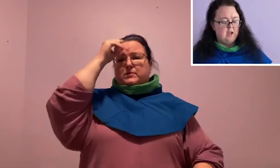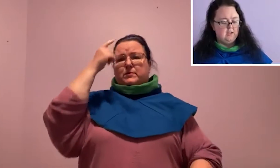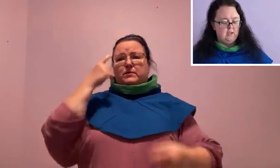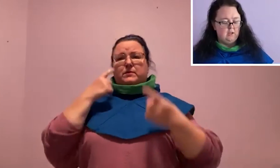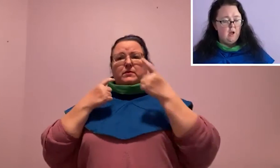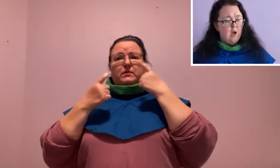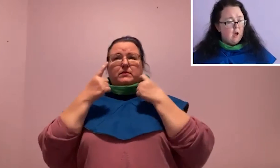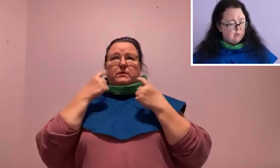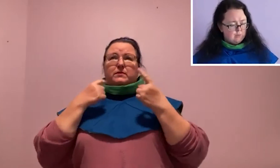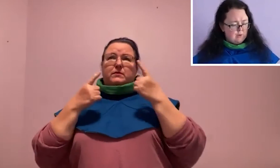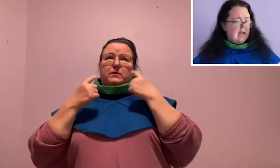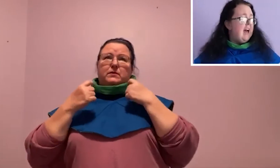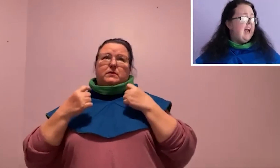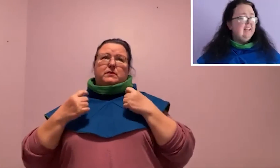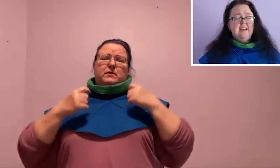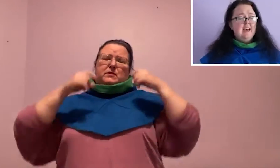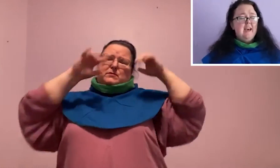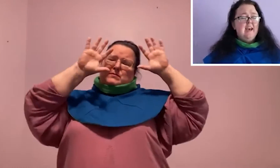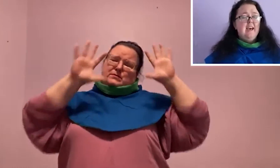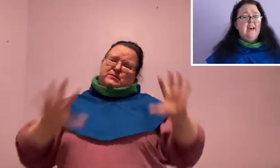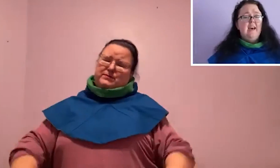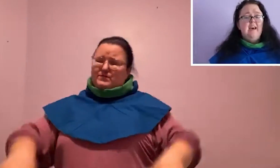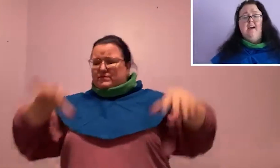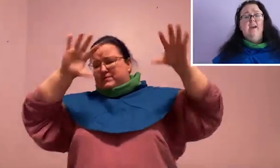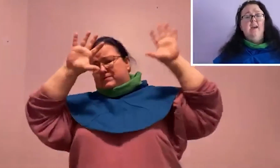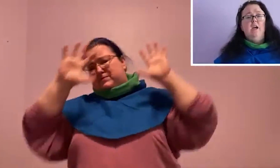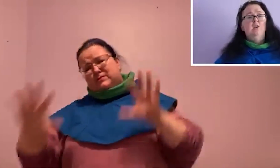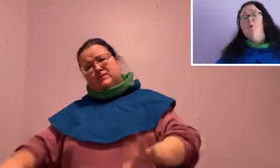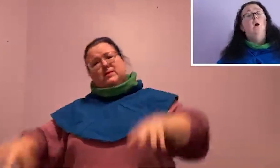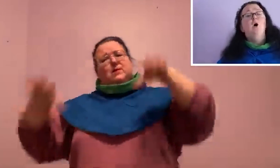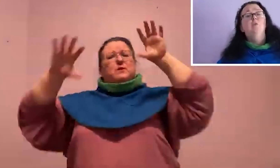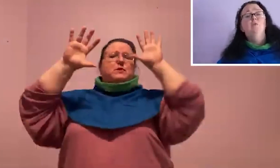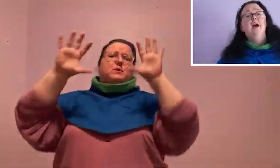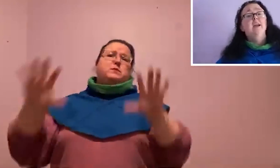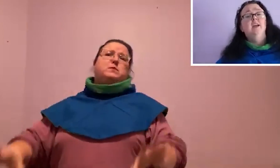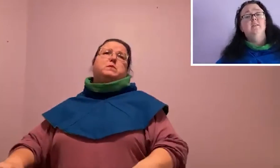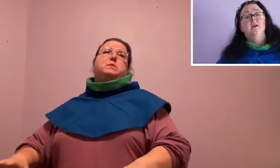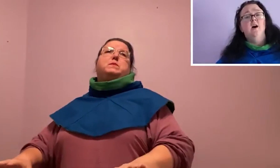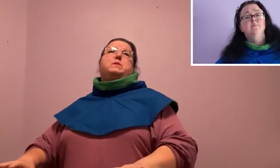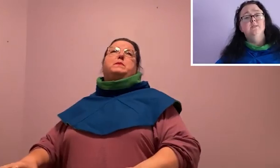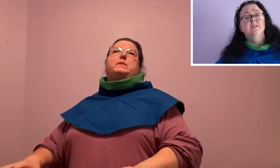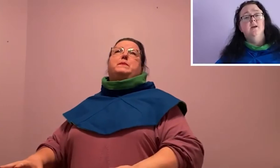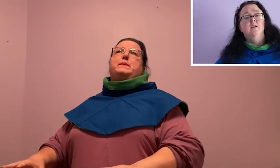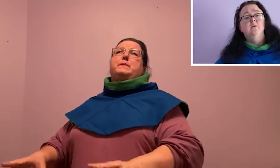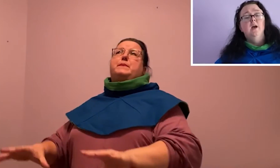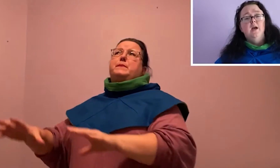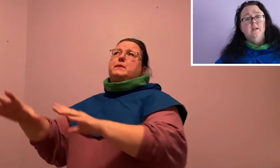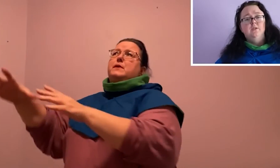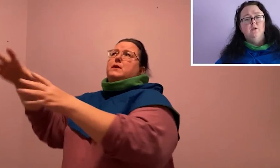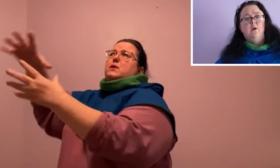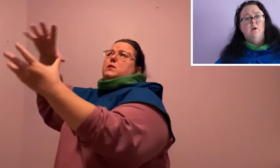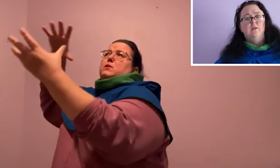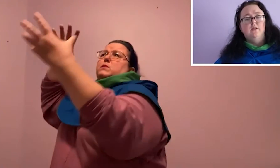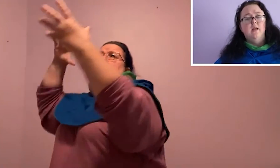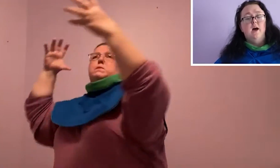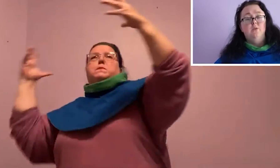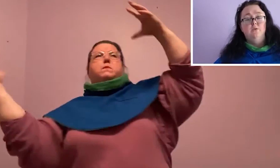crying. Hey, hey, and all the rain comes down and all the clouds